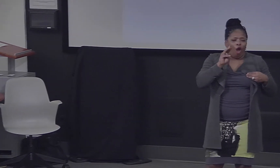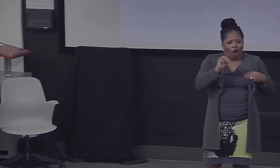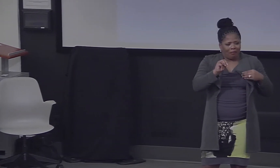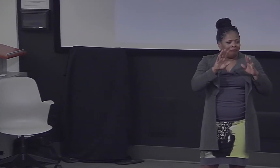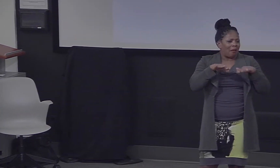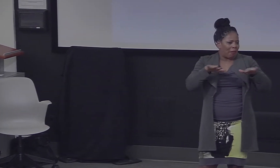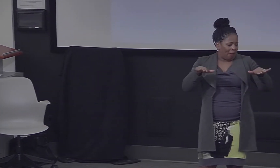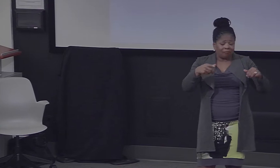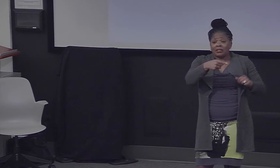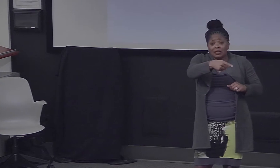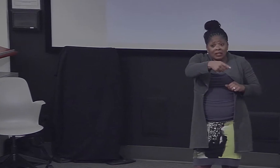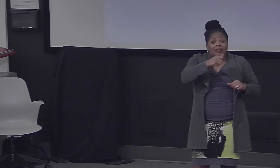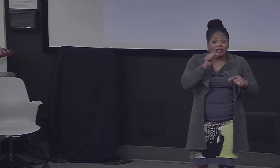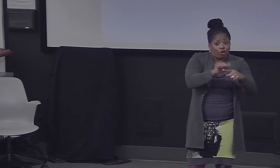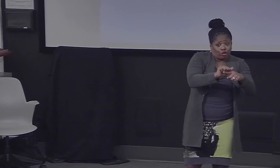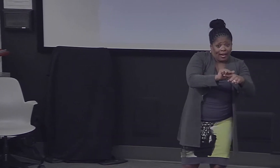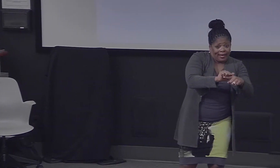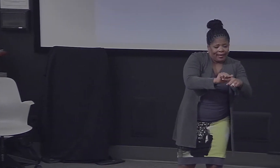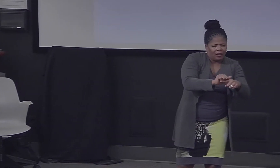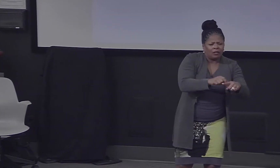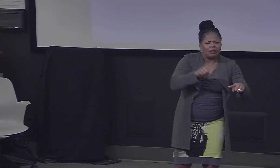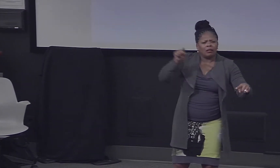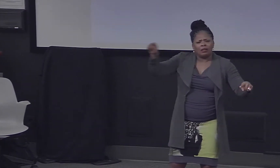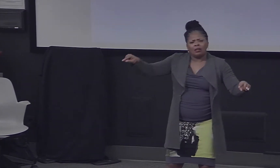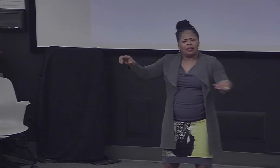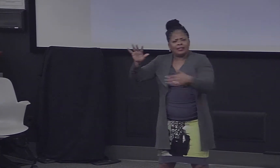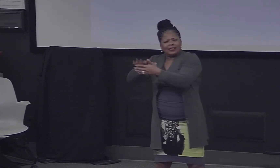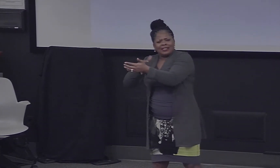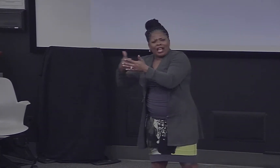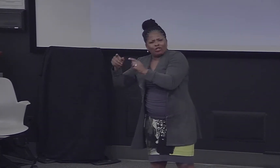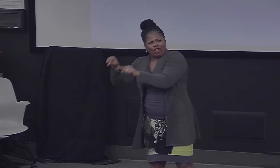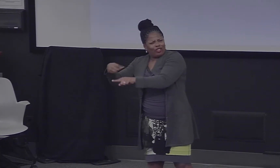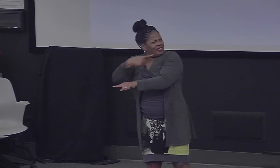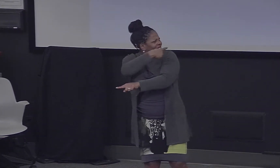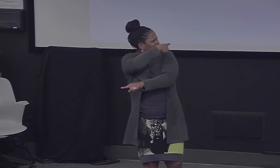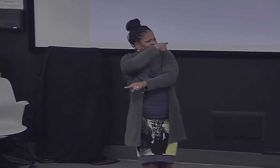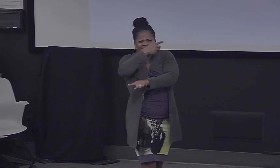Interpreters are trained to follow a code of professional conduct. Do no harm.